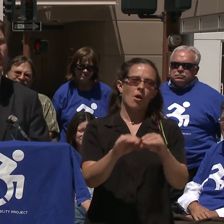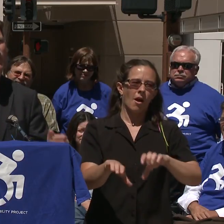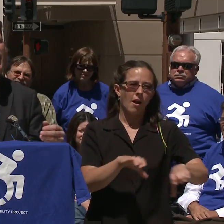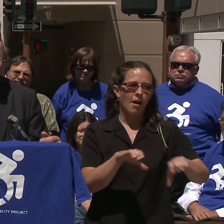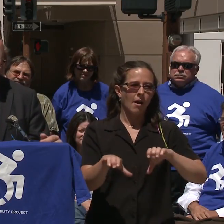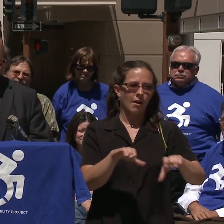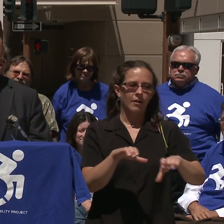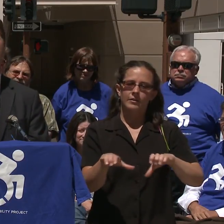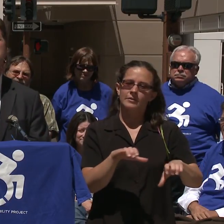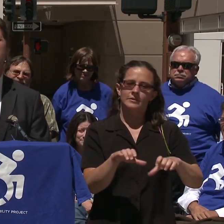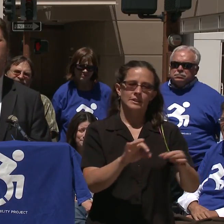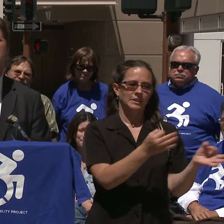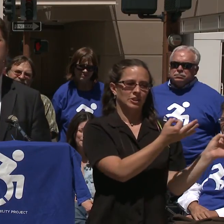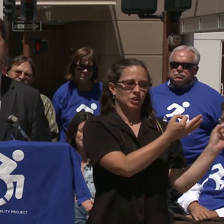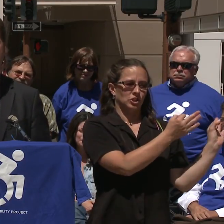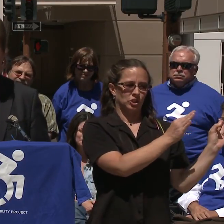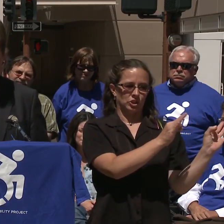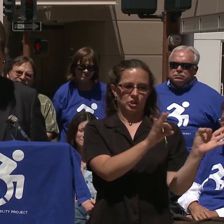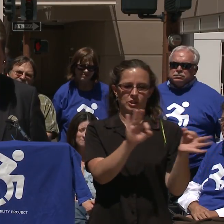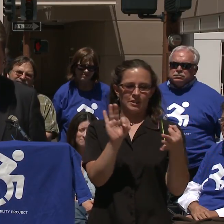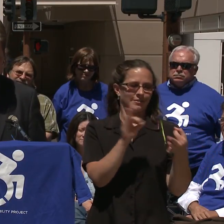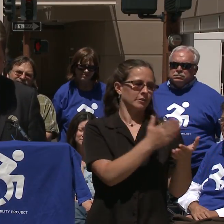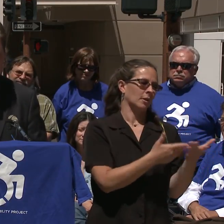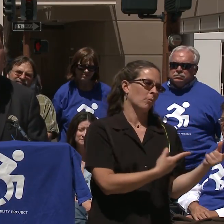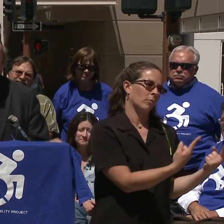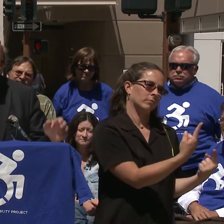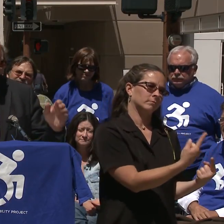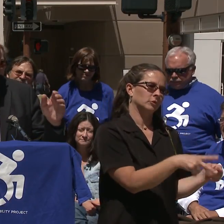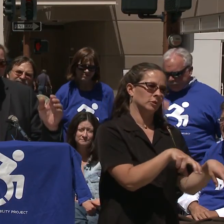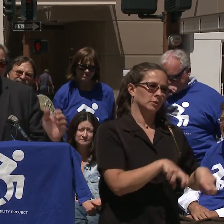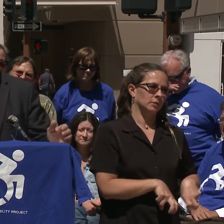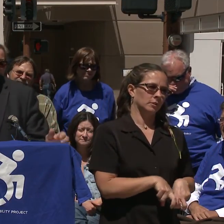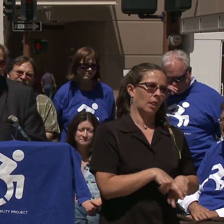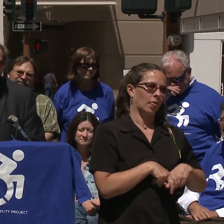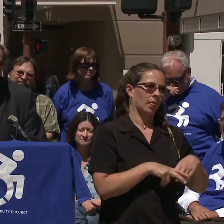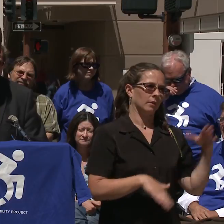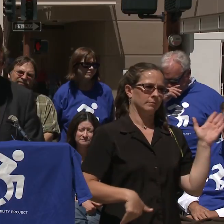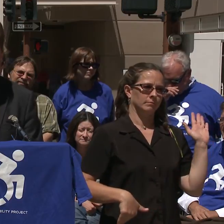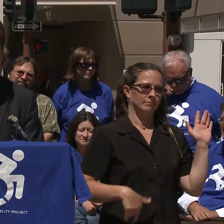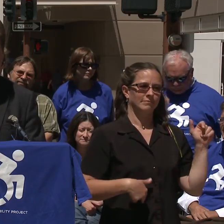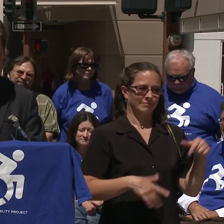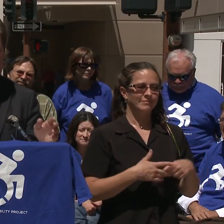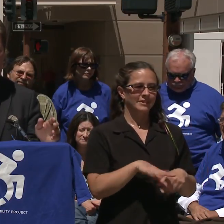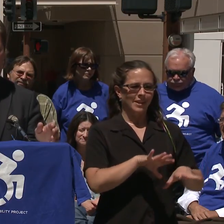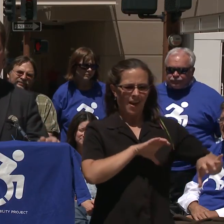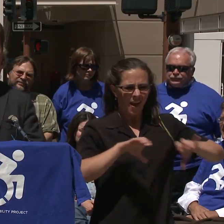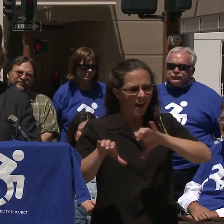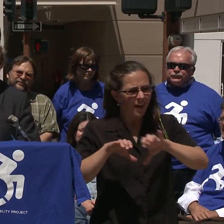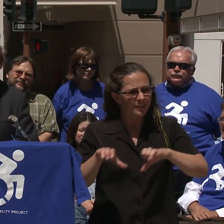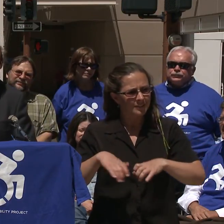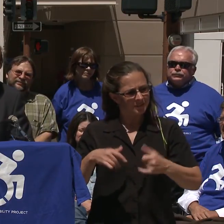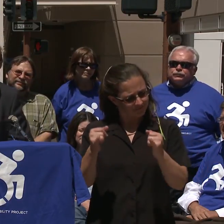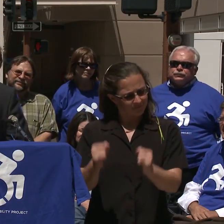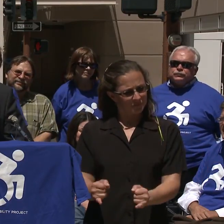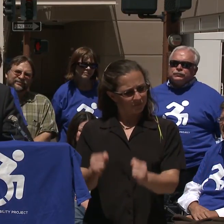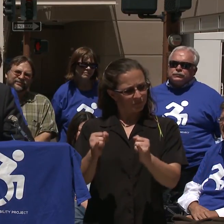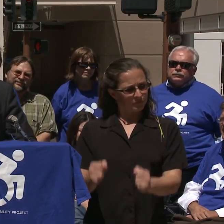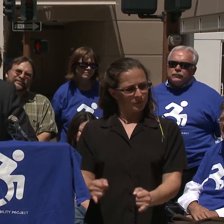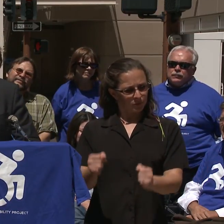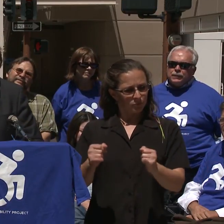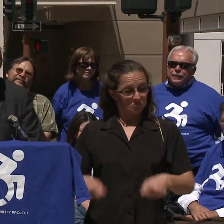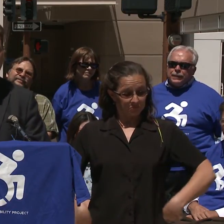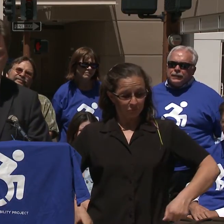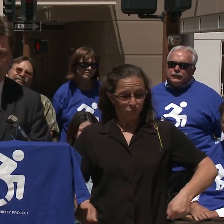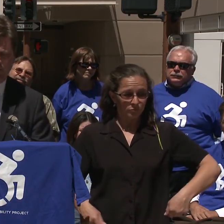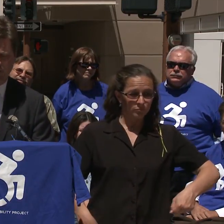focus away from someone sitting in a chair to an action-oriented individual. This one piece of the larger effort